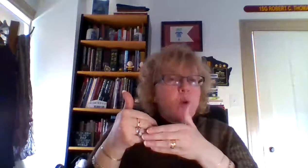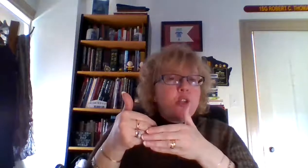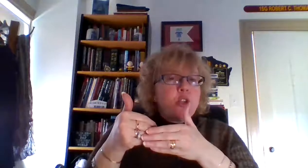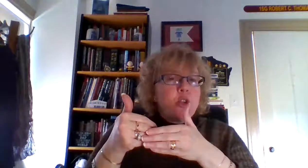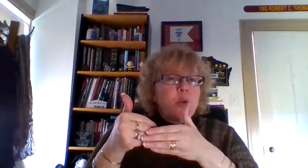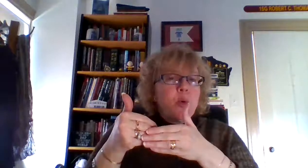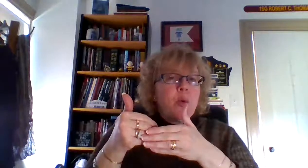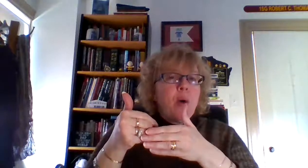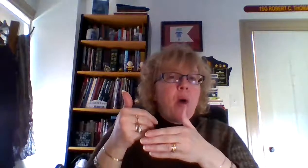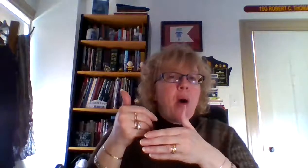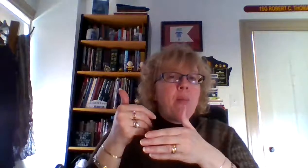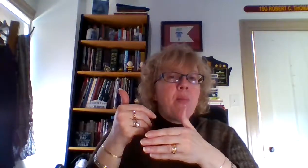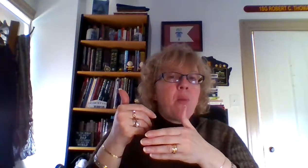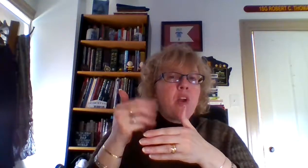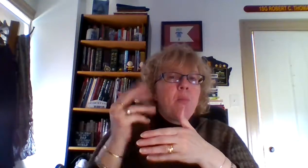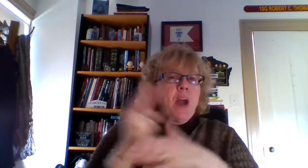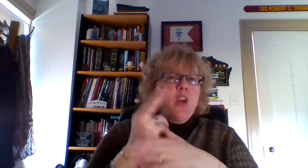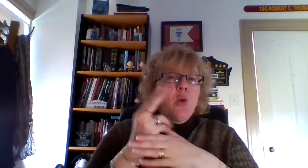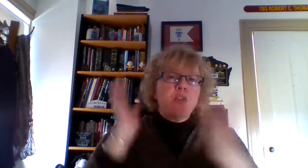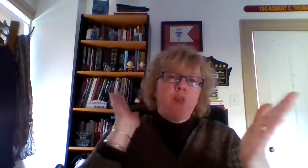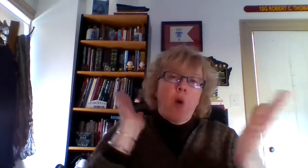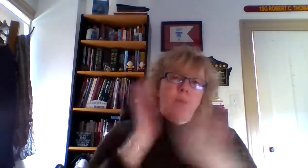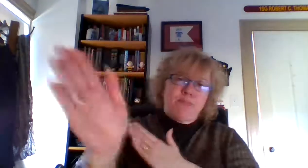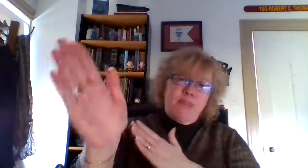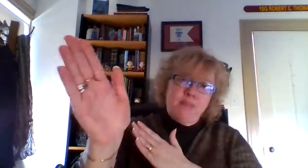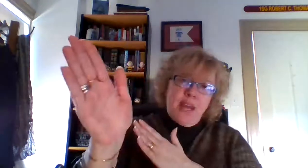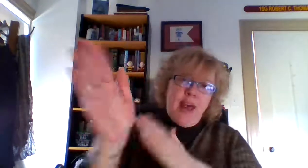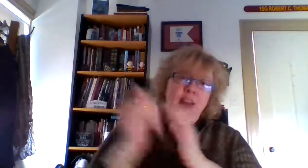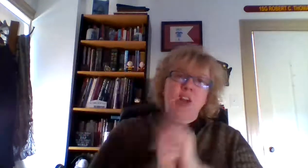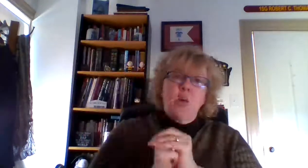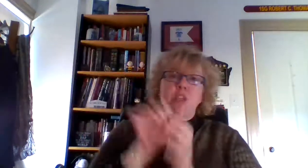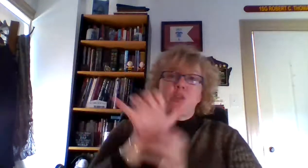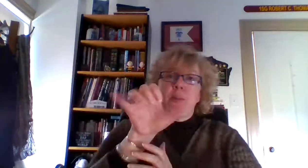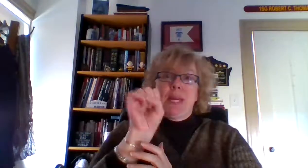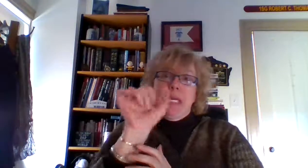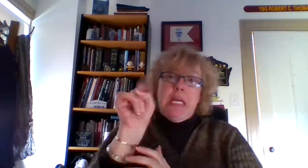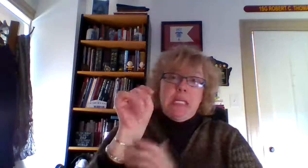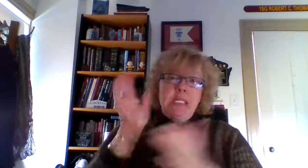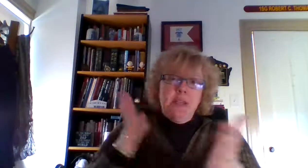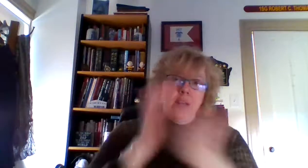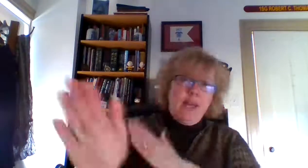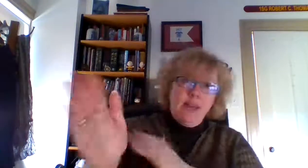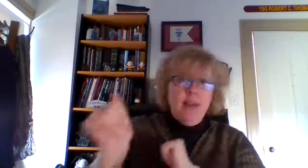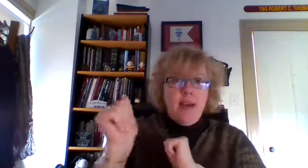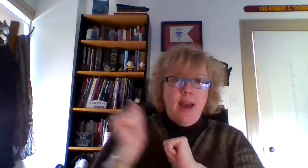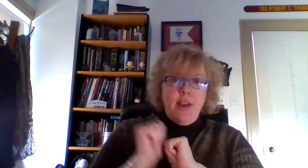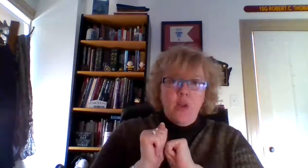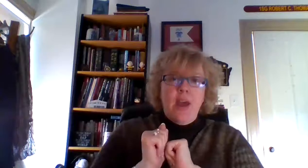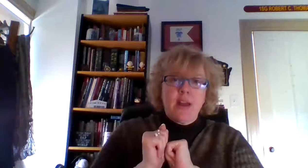Close to what you might use for get out of here, which would be yeet. Like yeet it out of here, that kind of